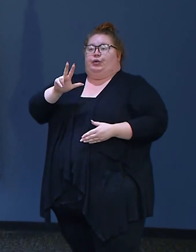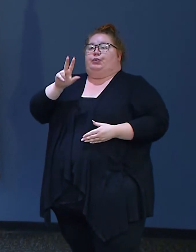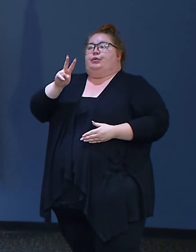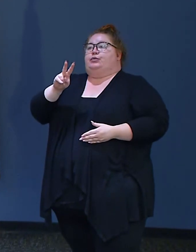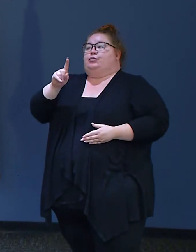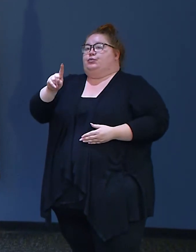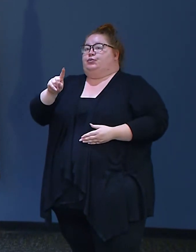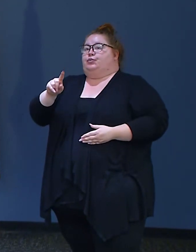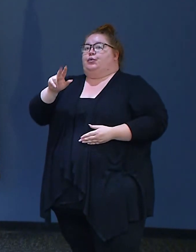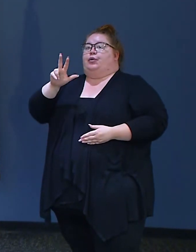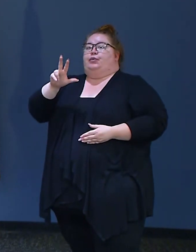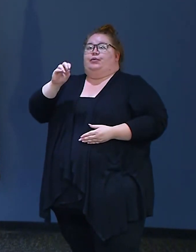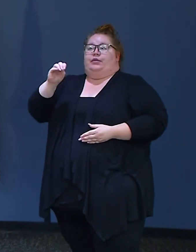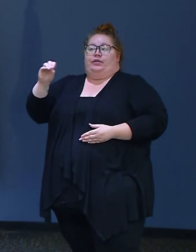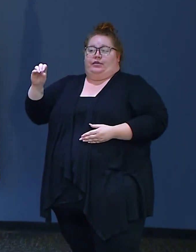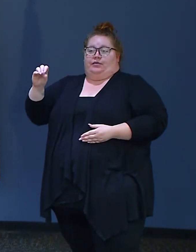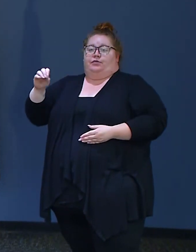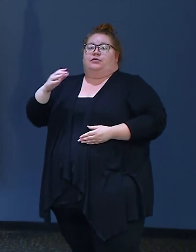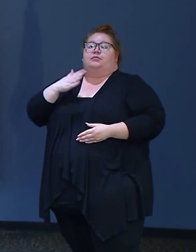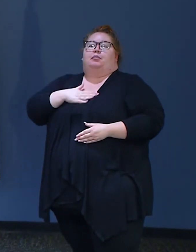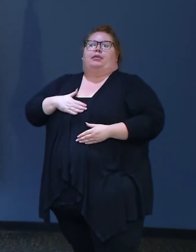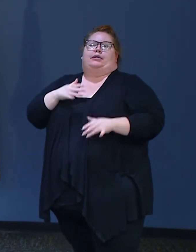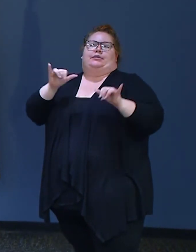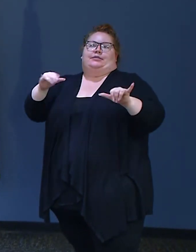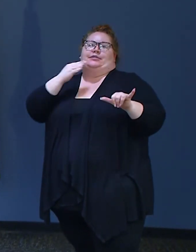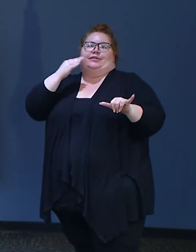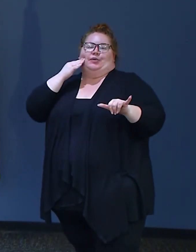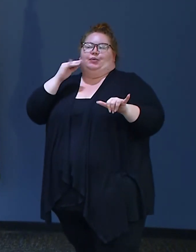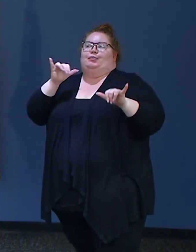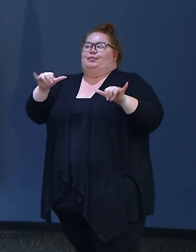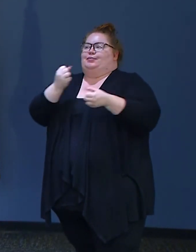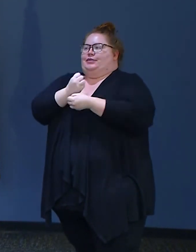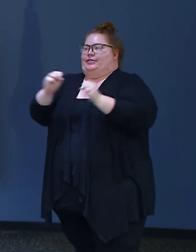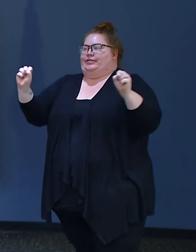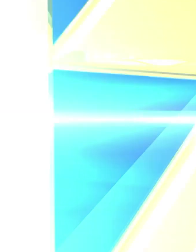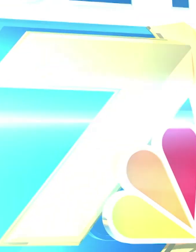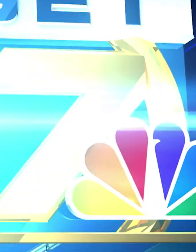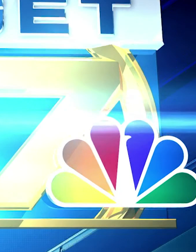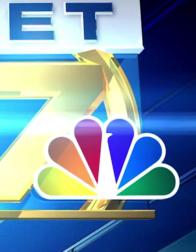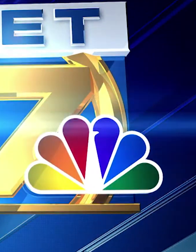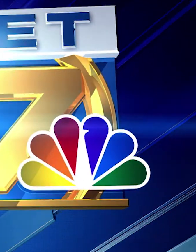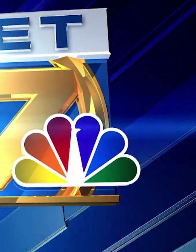thank you so much. We continue to ask you to stay home and stay safe. Thank you.